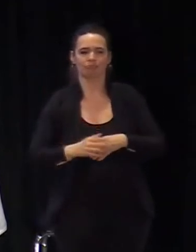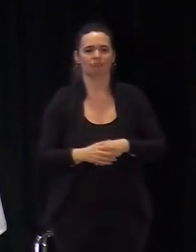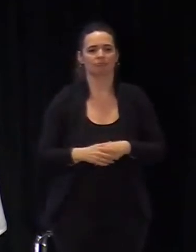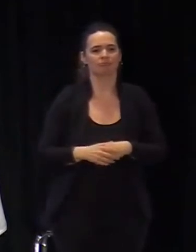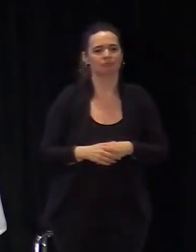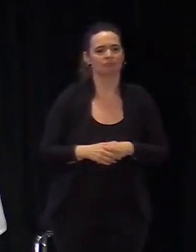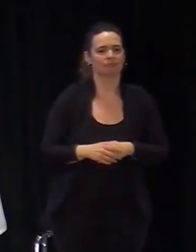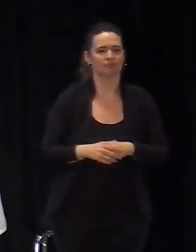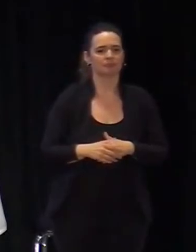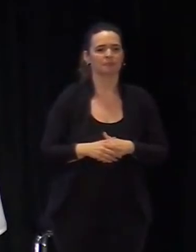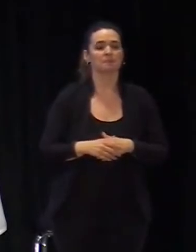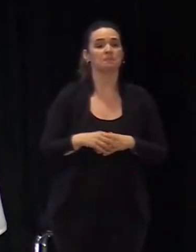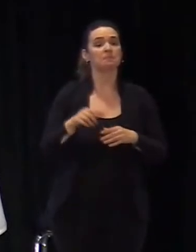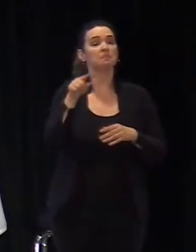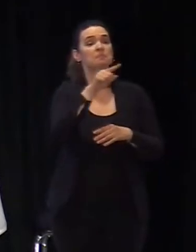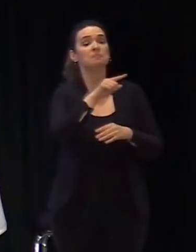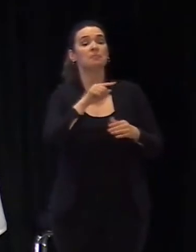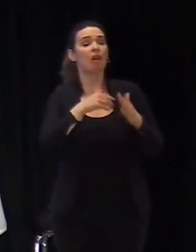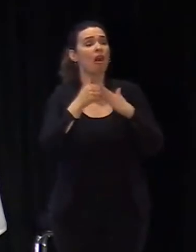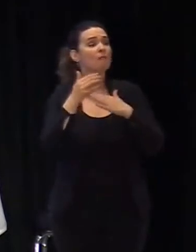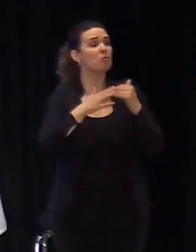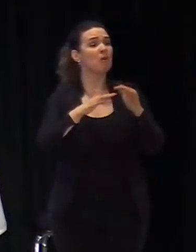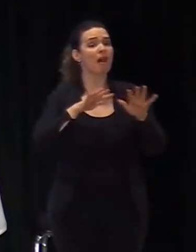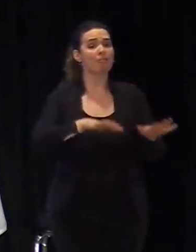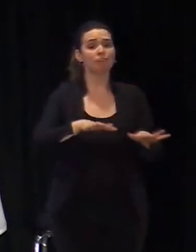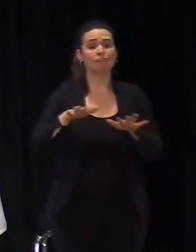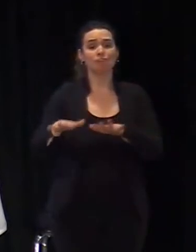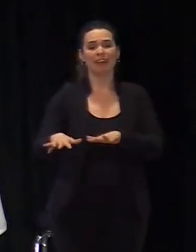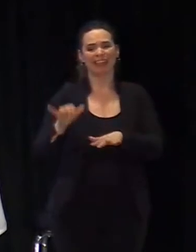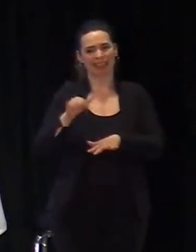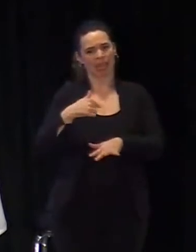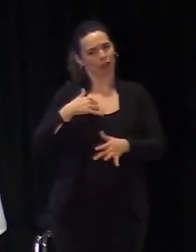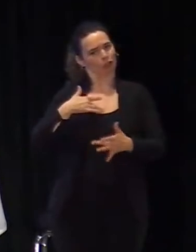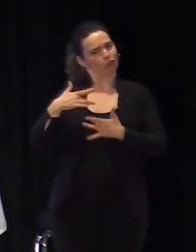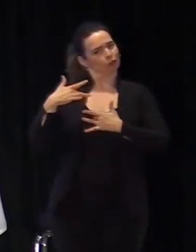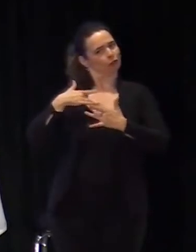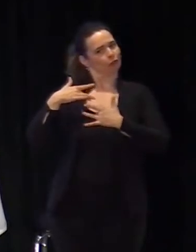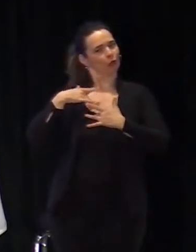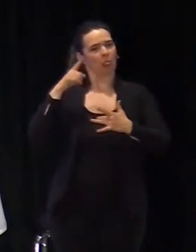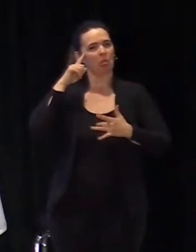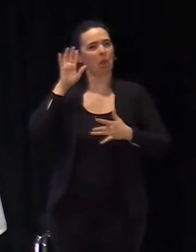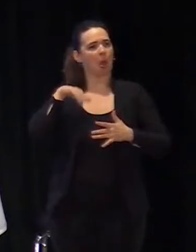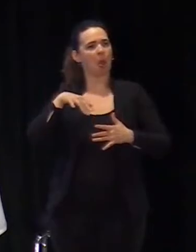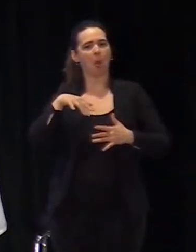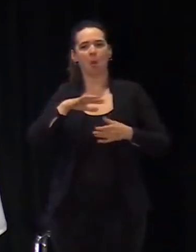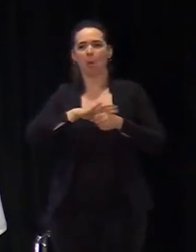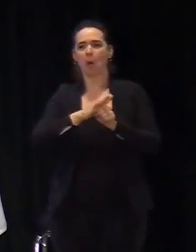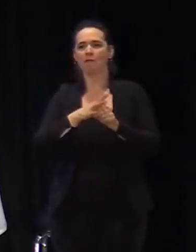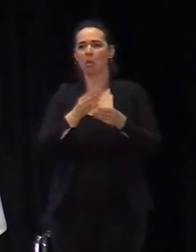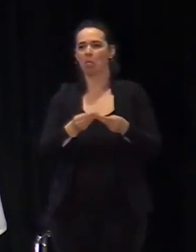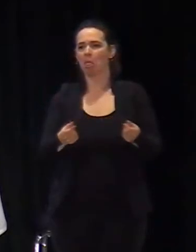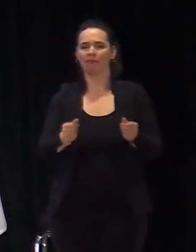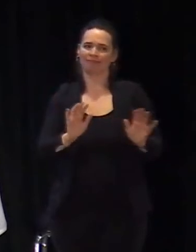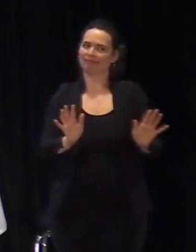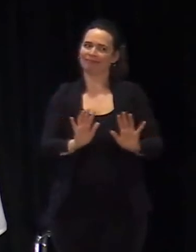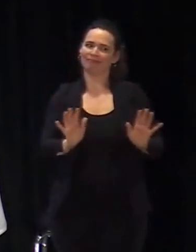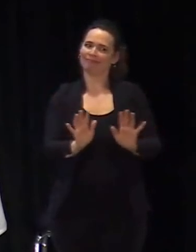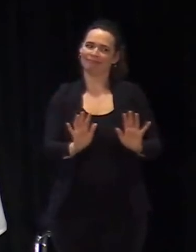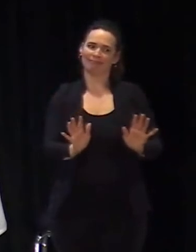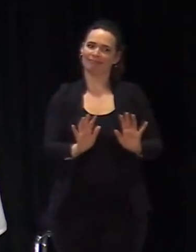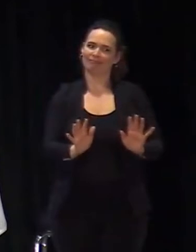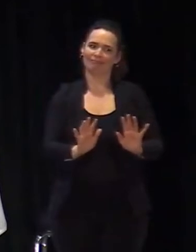comfortable when it comes to testing, and there's less people getting it that you know. But people need to not get comfortable